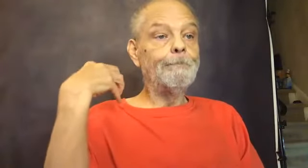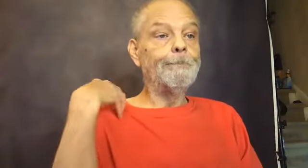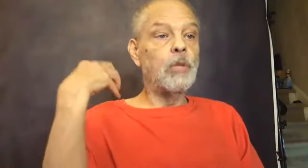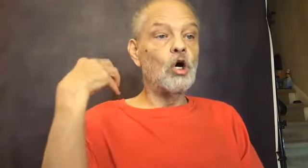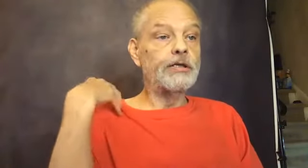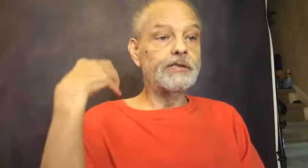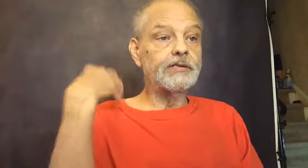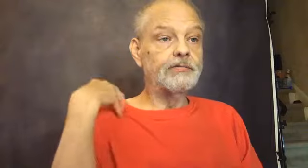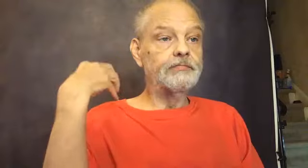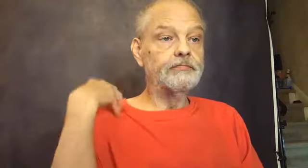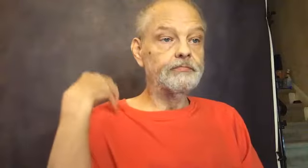Boss.